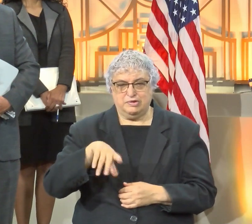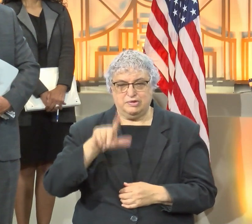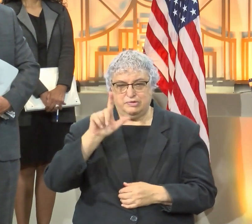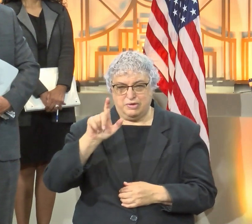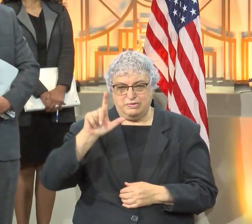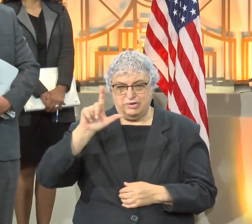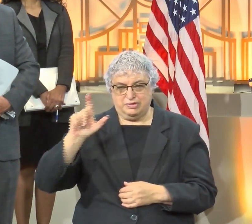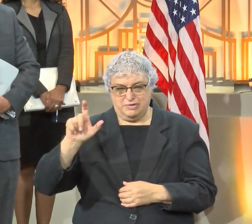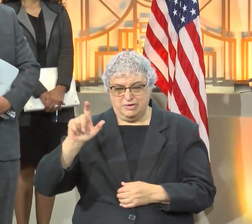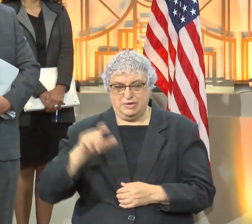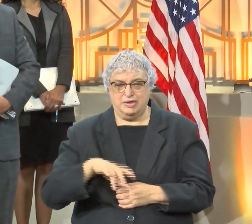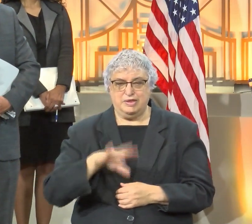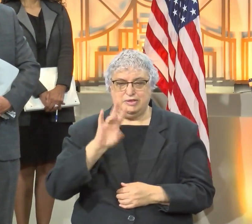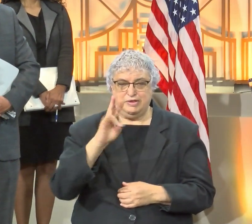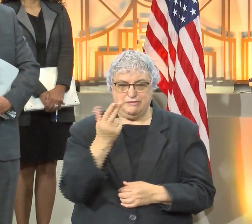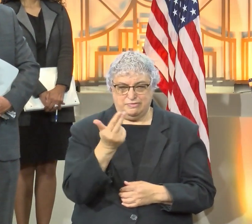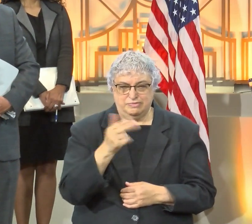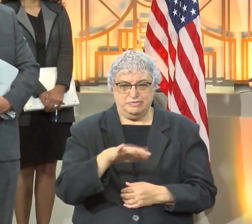713-528-2121,